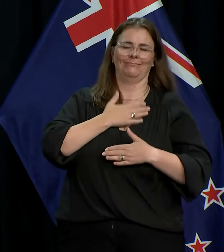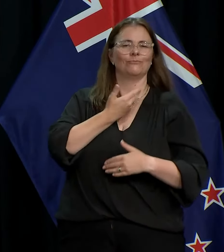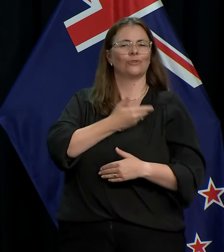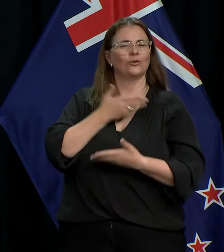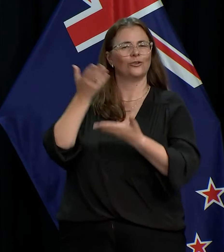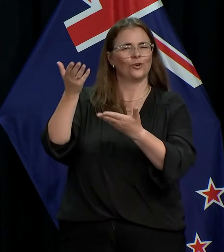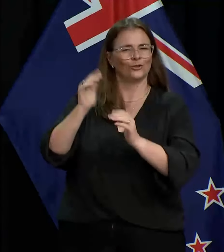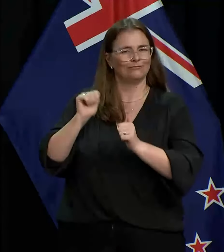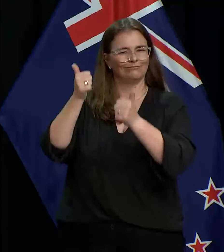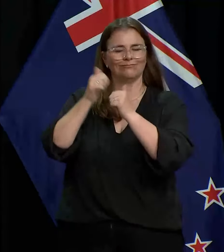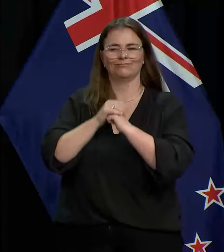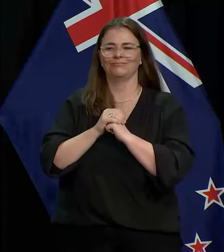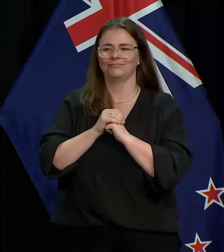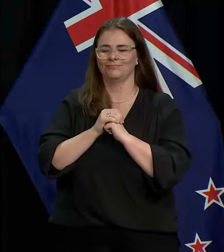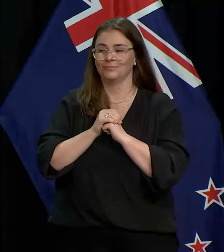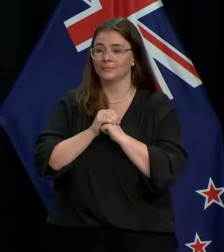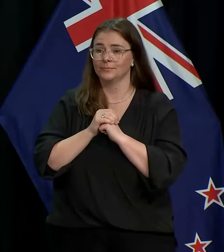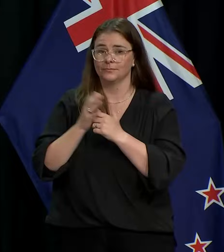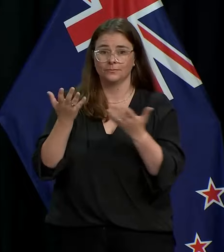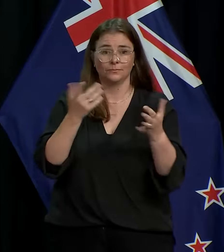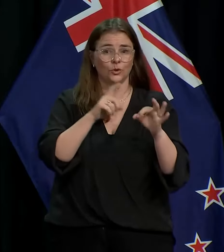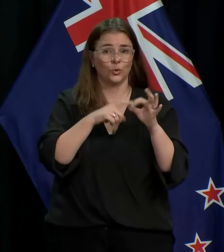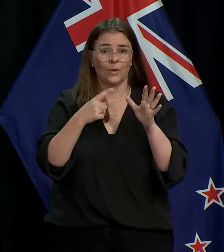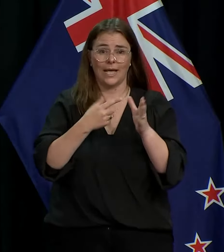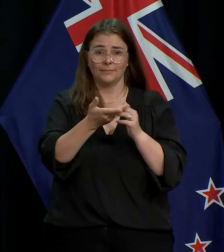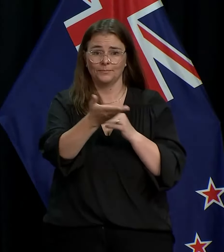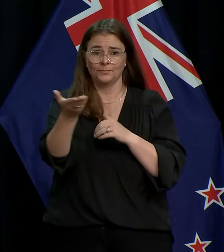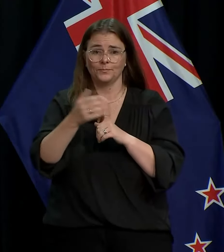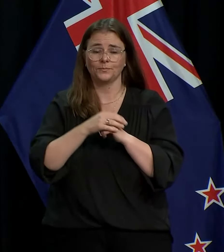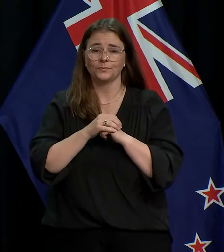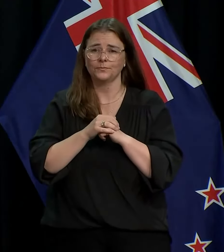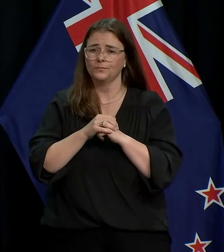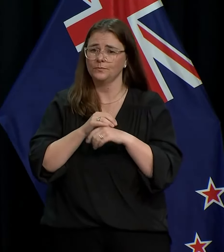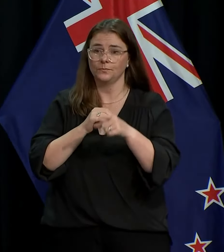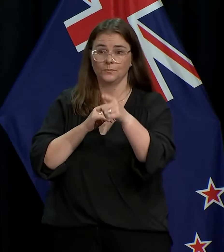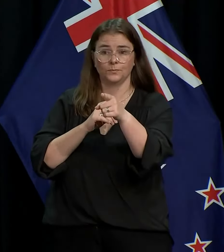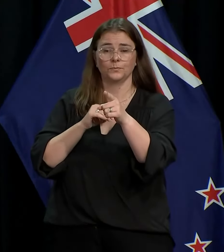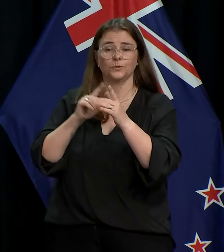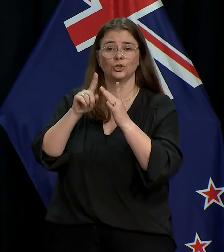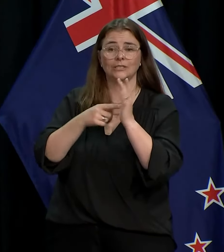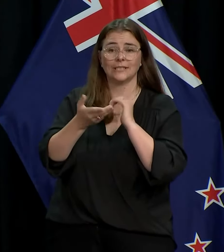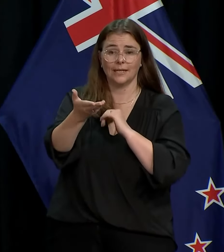her. Okay, happy to take questions. Just while you're mentioning Jane Campion,